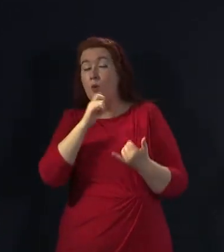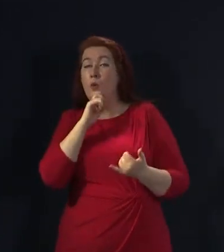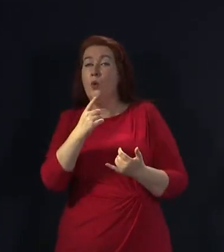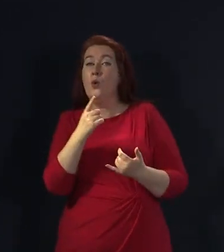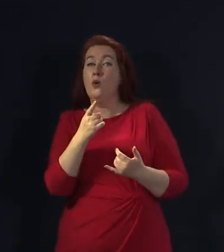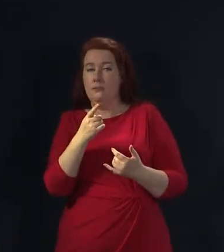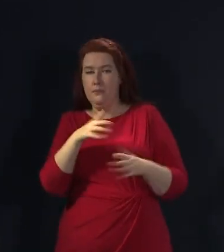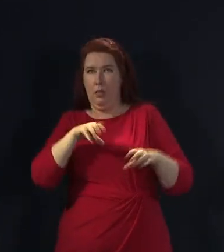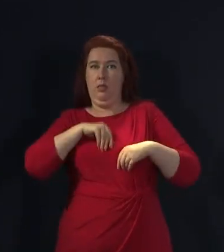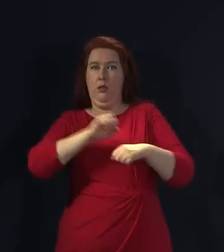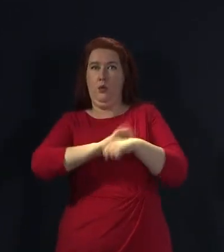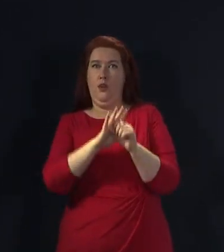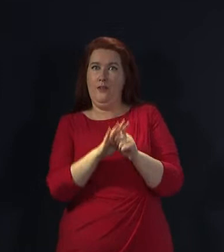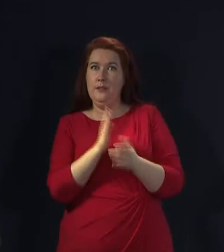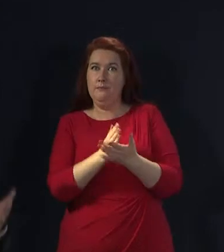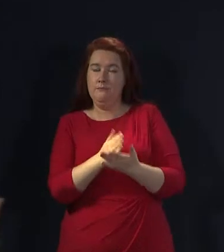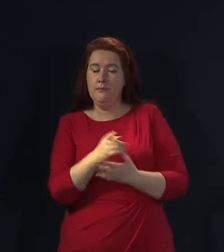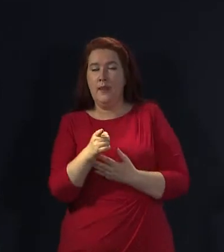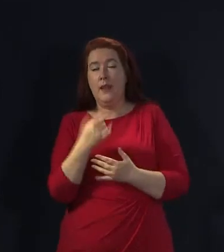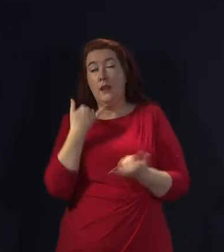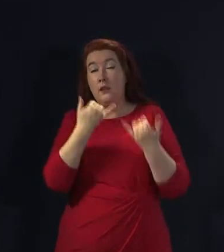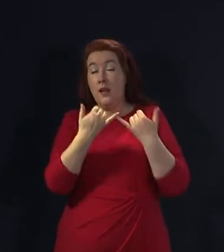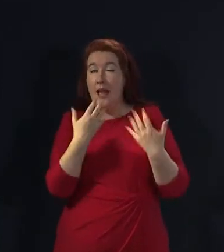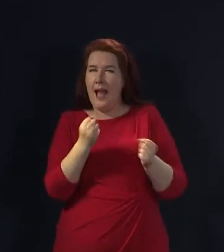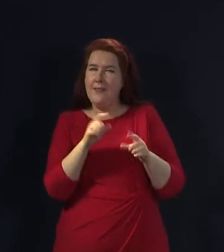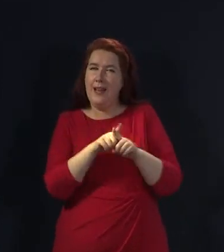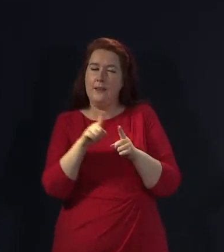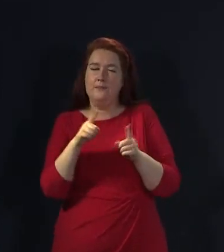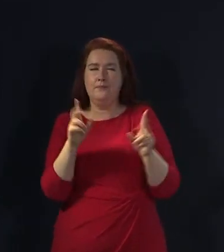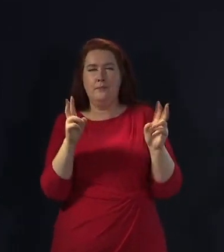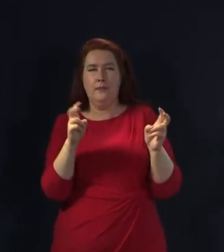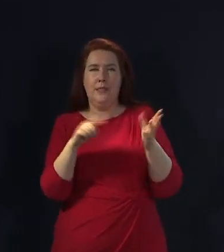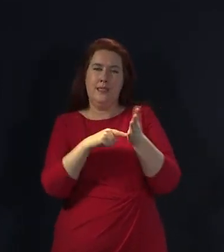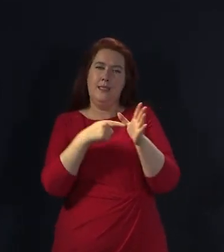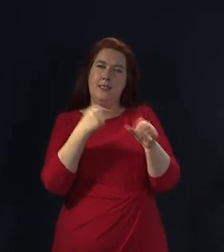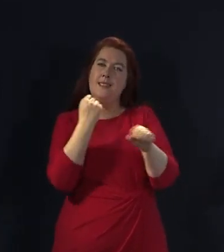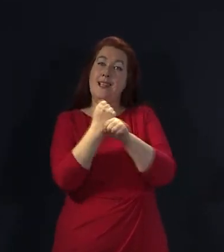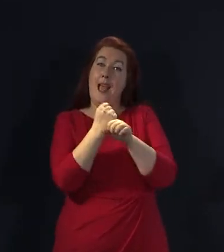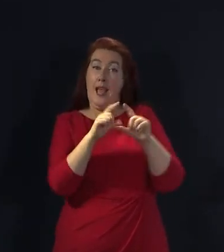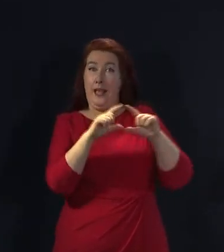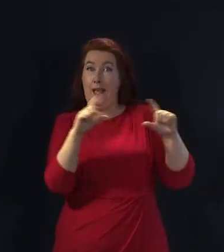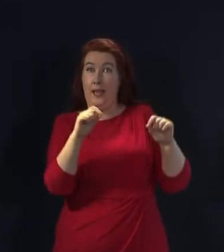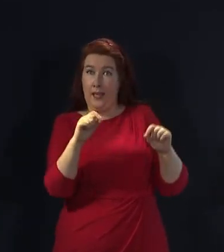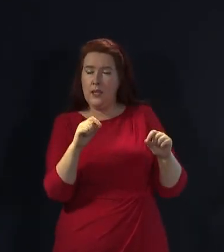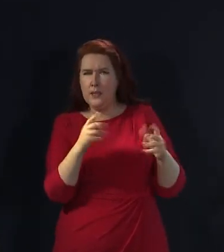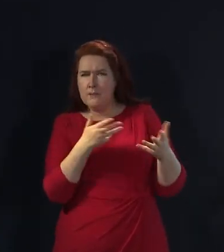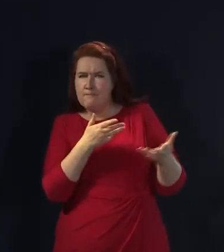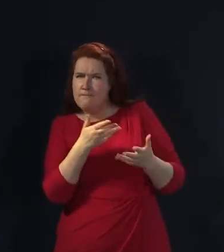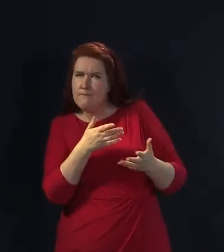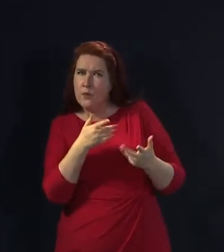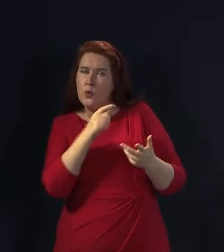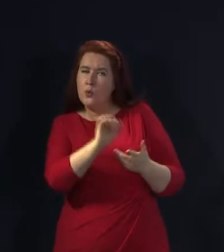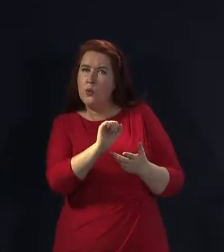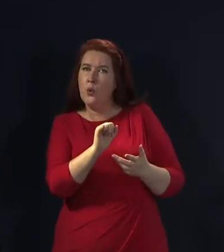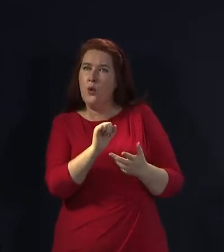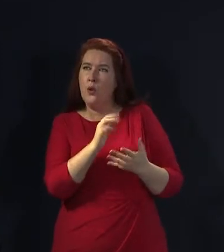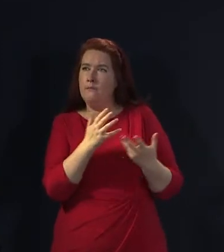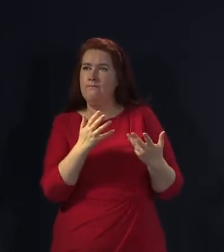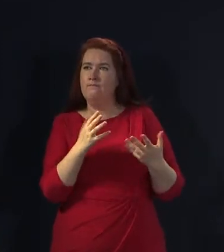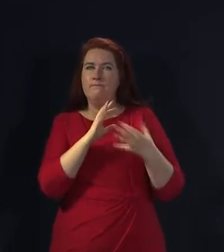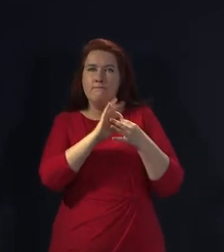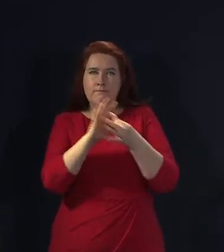they do is they use certain tags to kind of try to kind of work out different associations